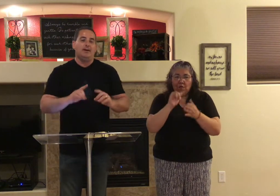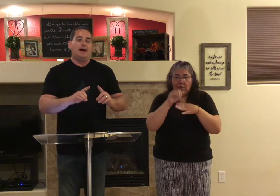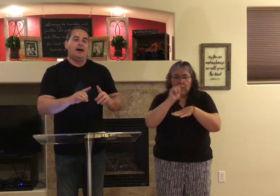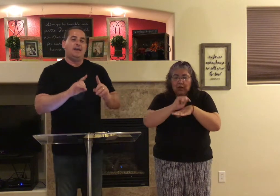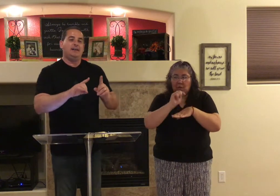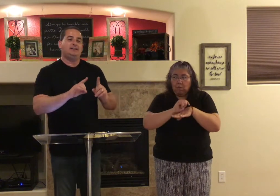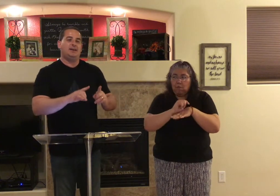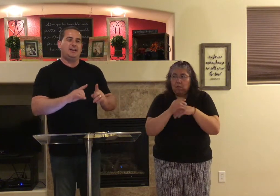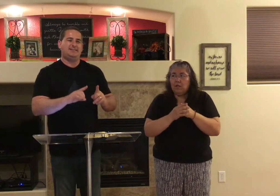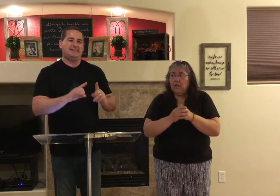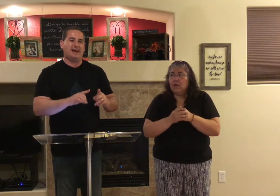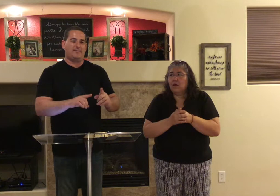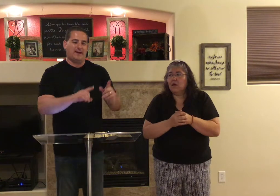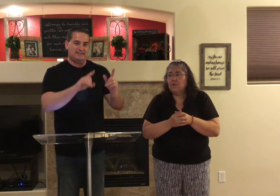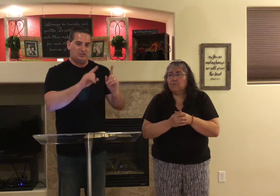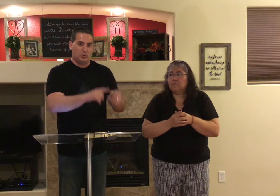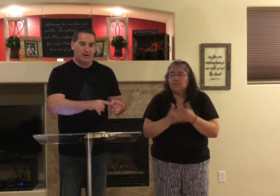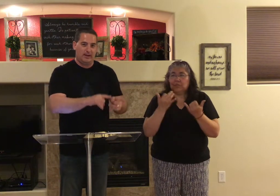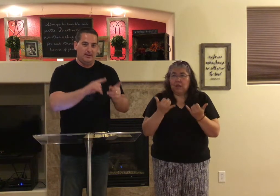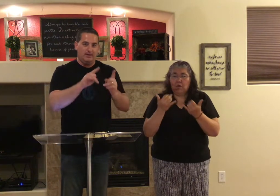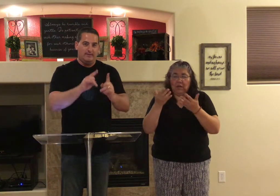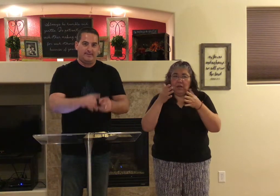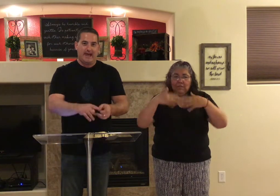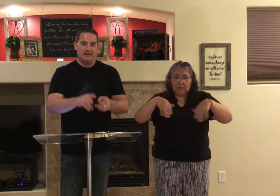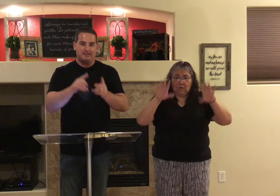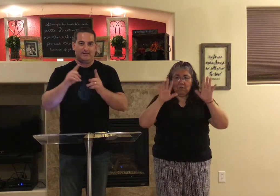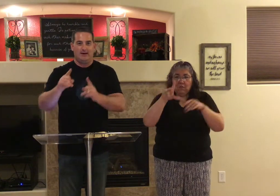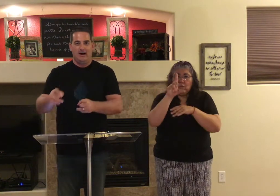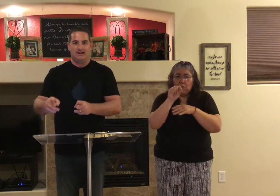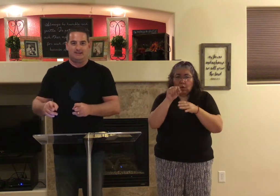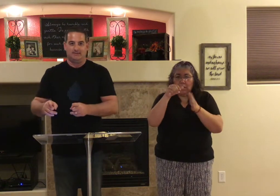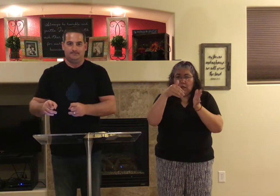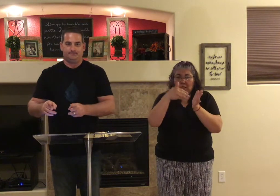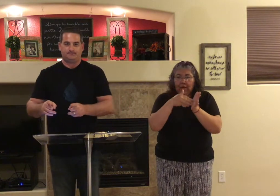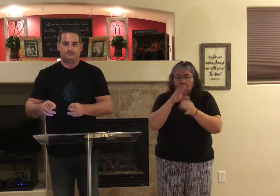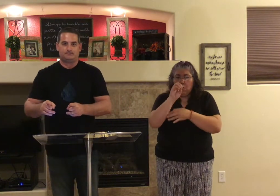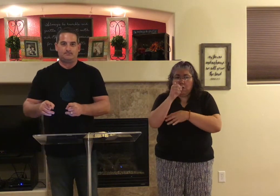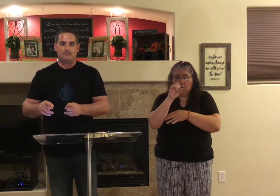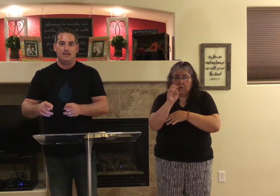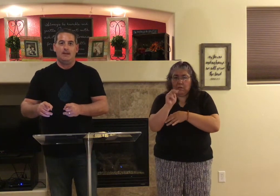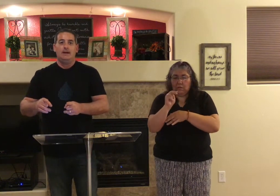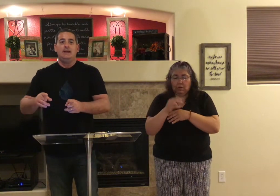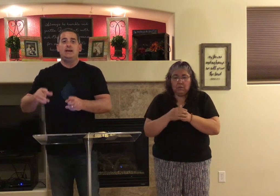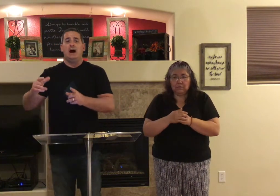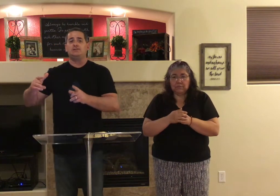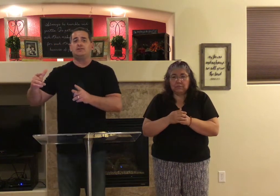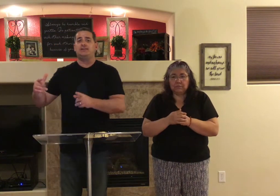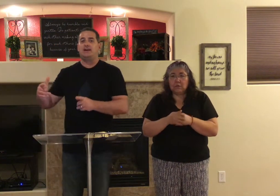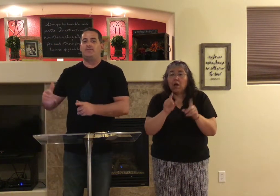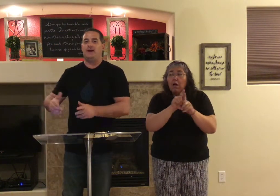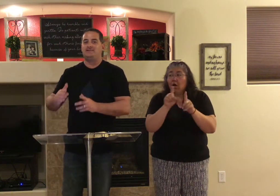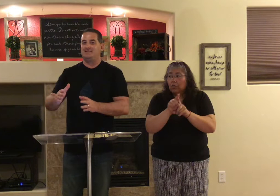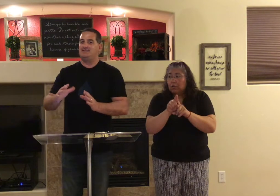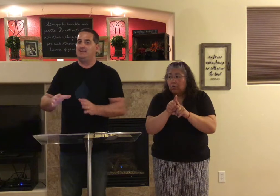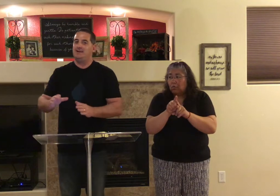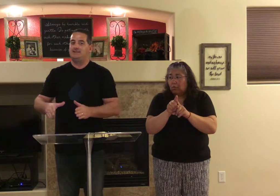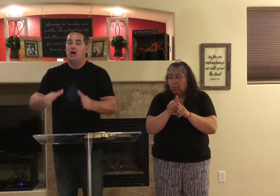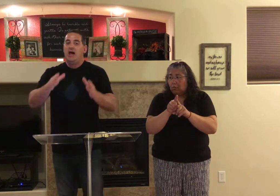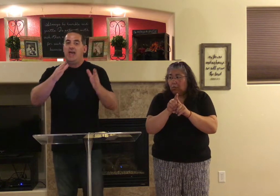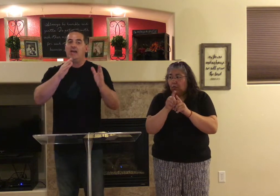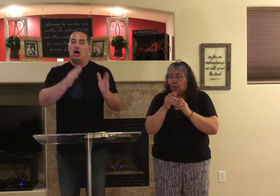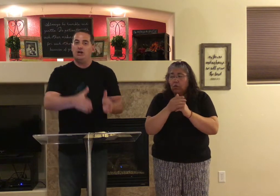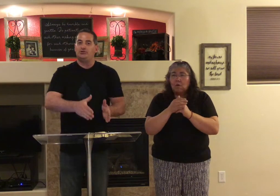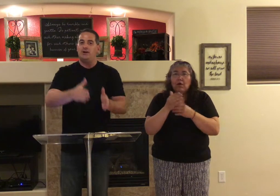offering, he sacrificed 20,000 oxen. He also sacrificed, listen to